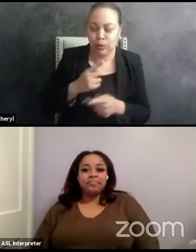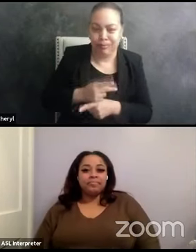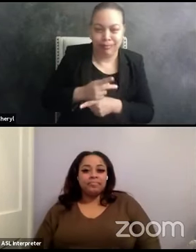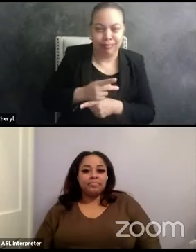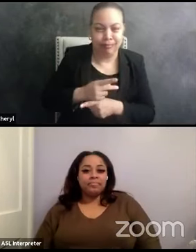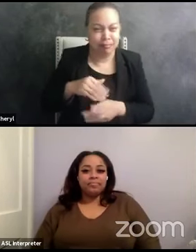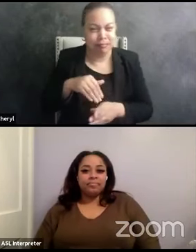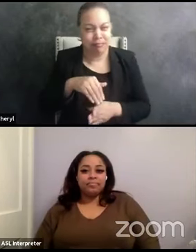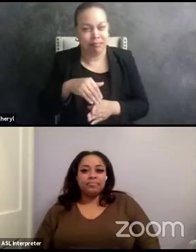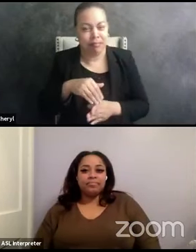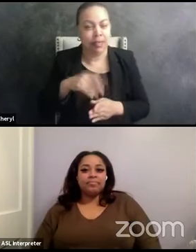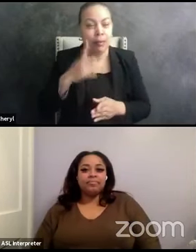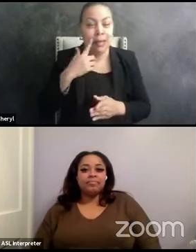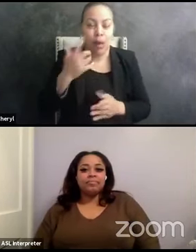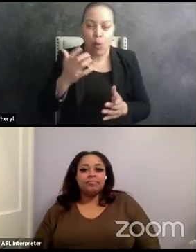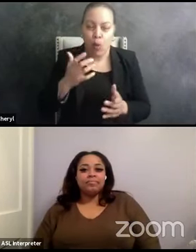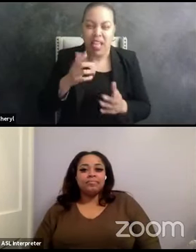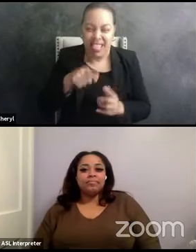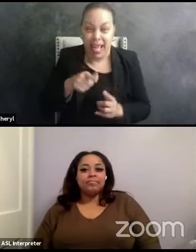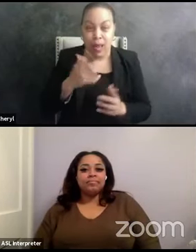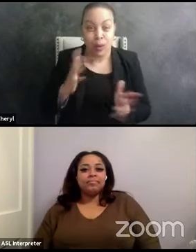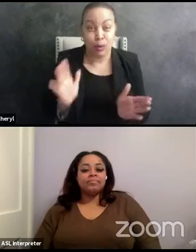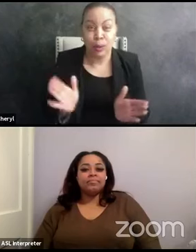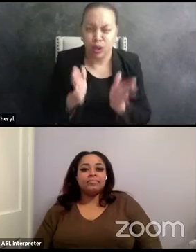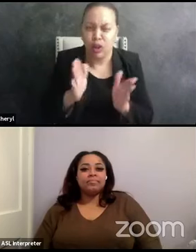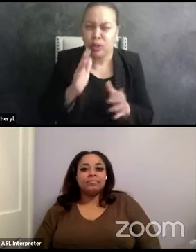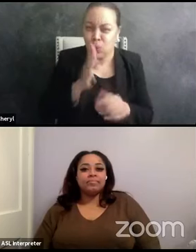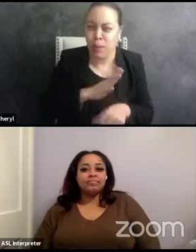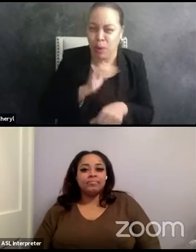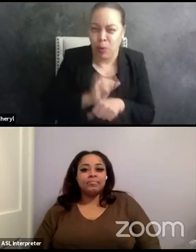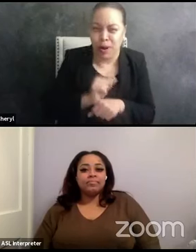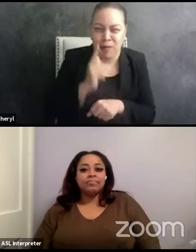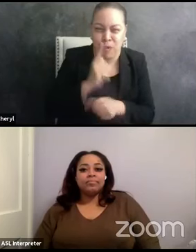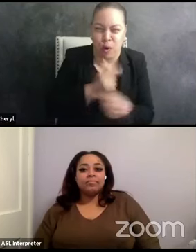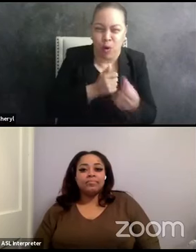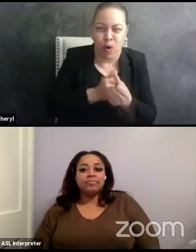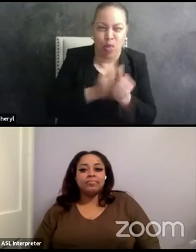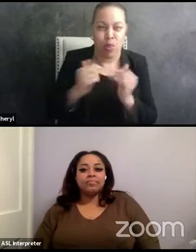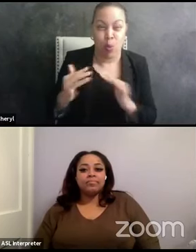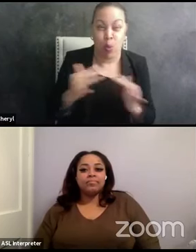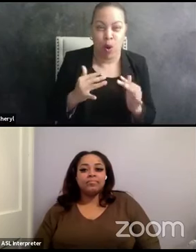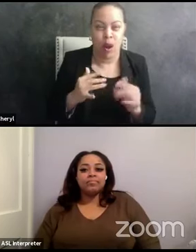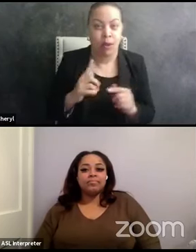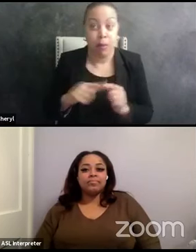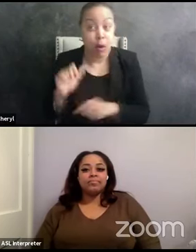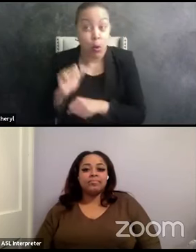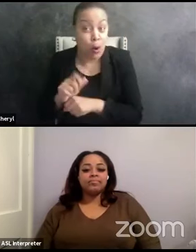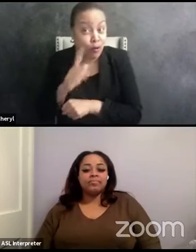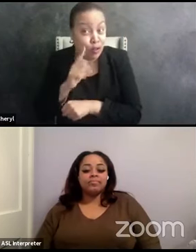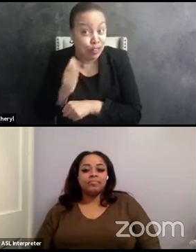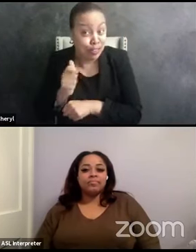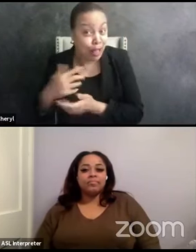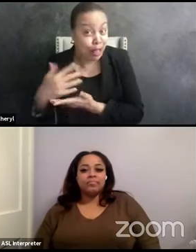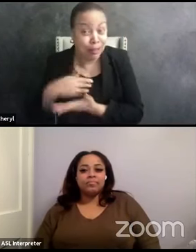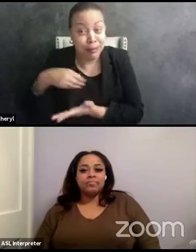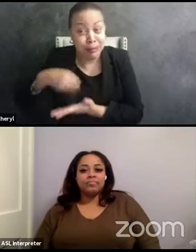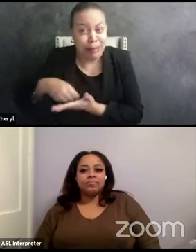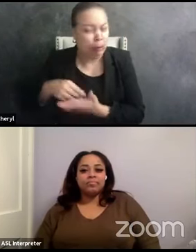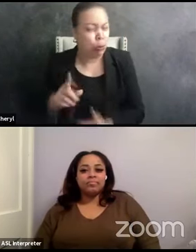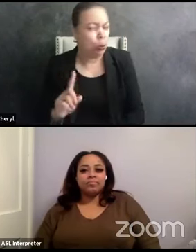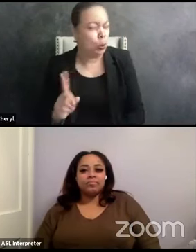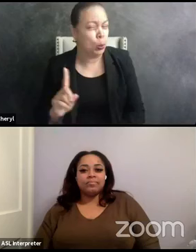between encouraging women to work for the war effort, but not wanting them to work for their own like self-preservation or their own